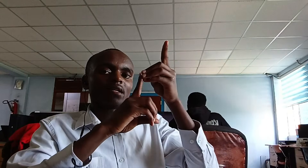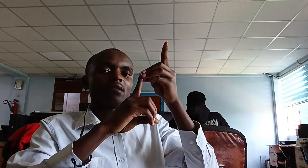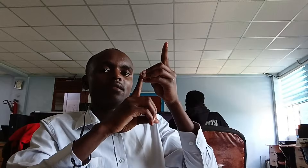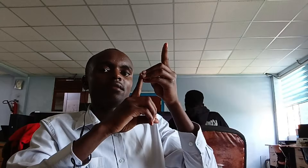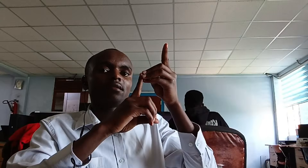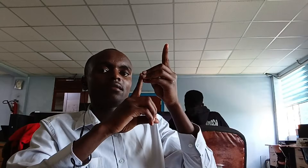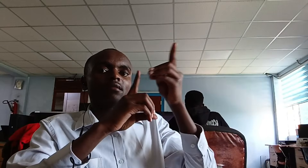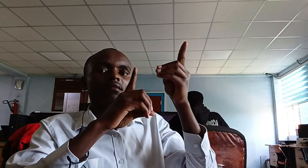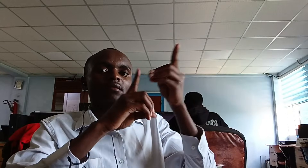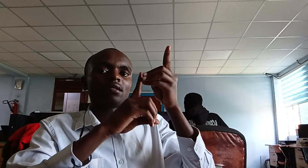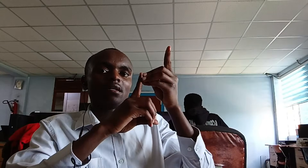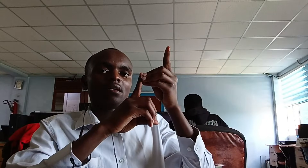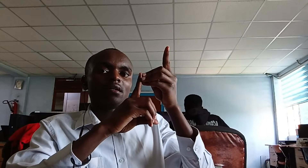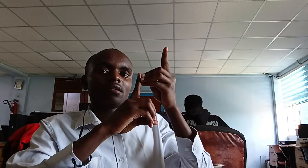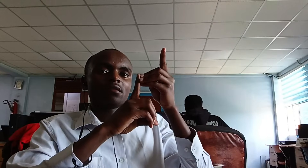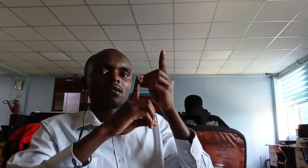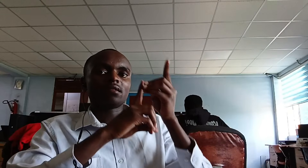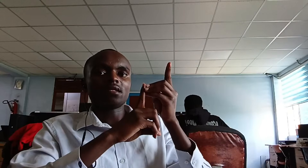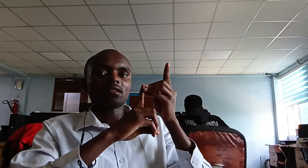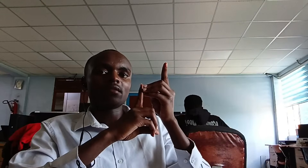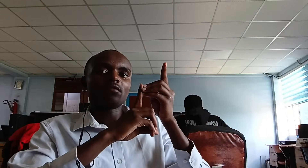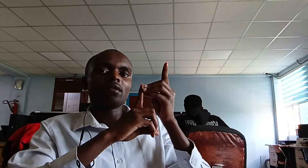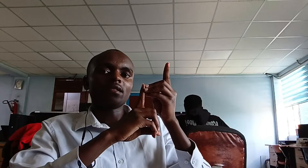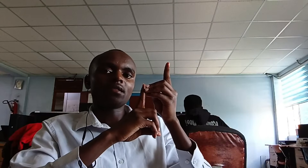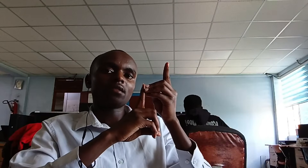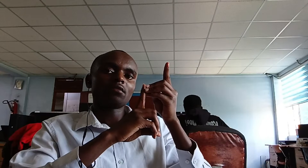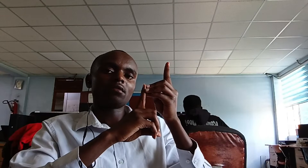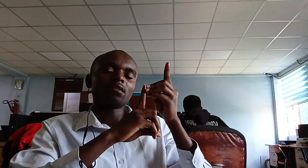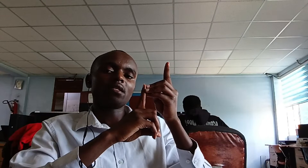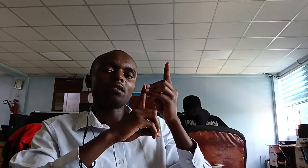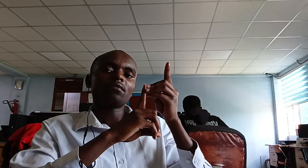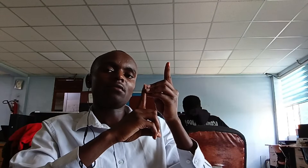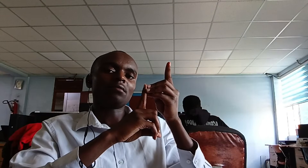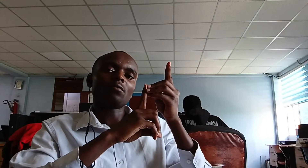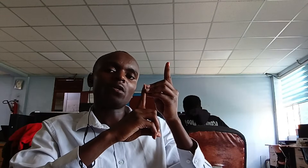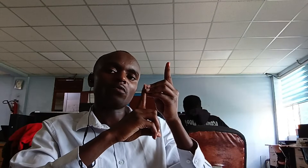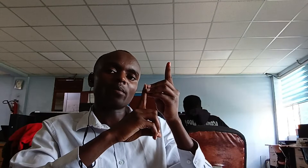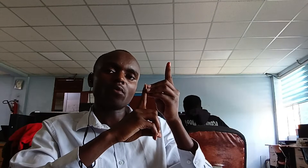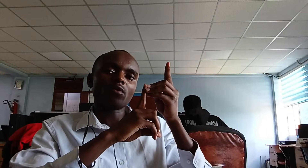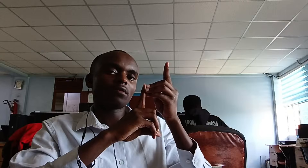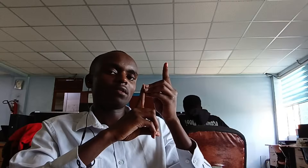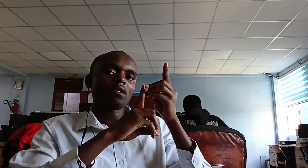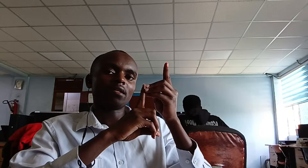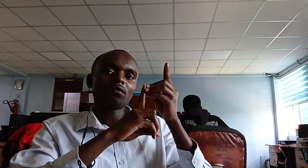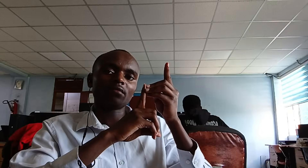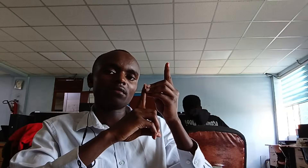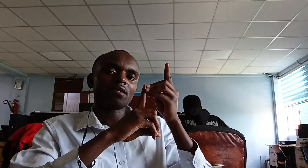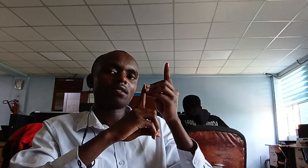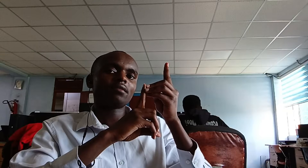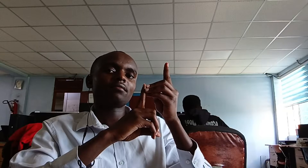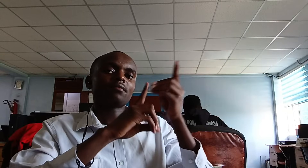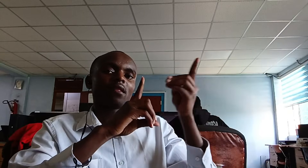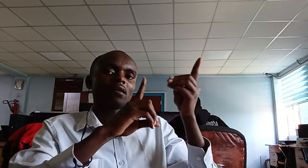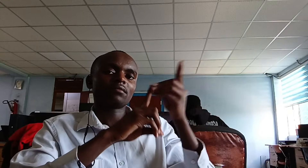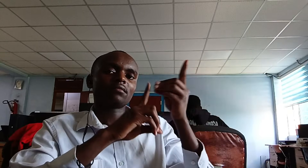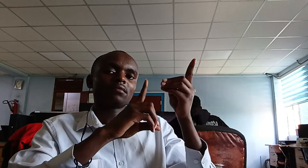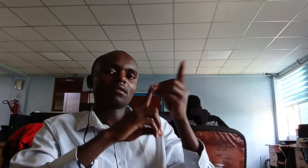date. That's the sign for date. That's the date for when you were born, date of today. Yeah,